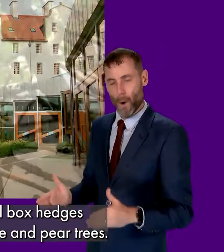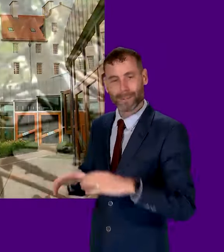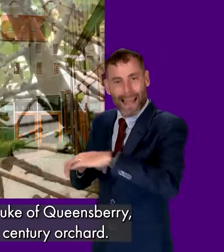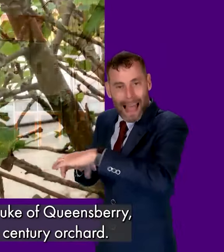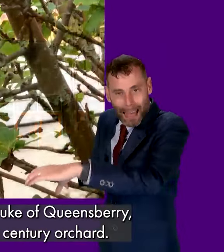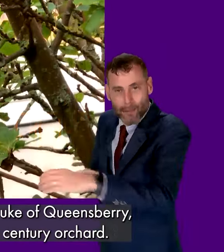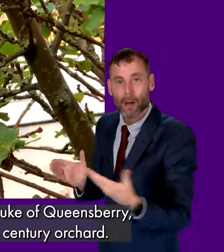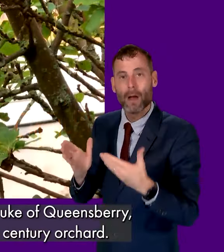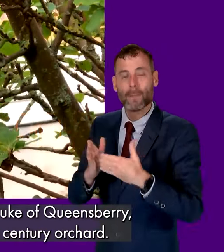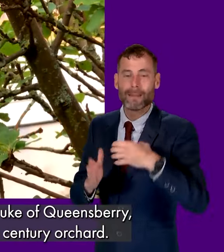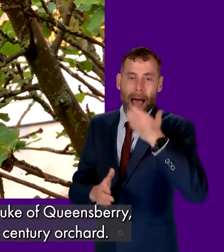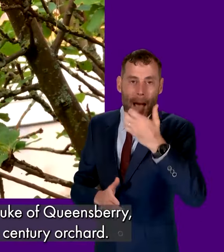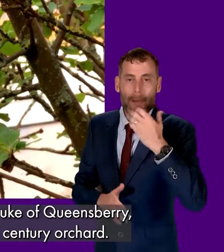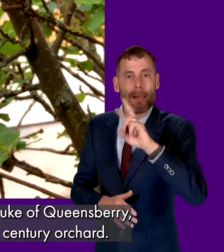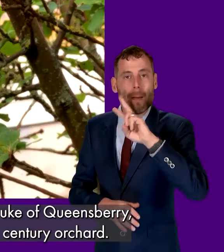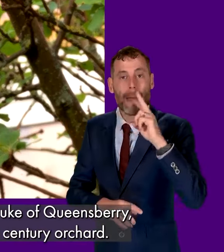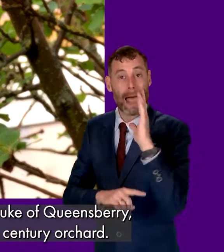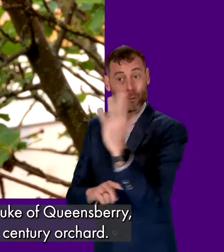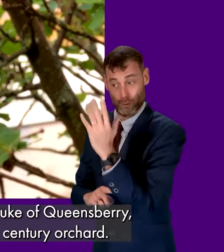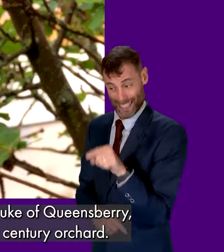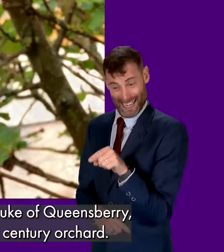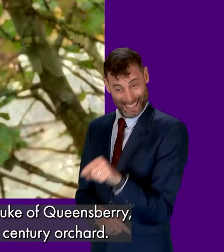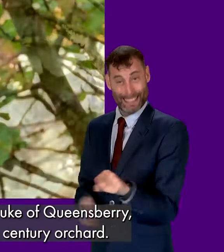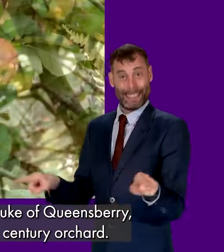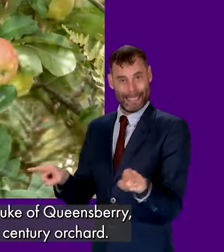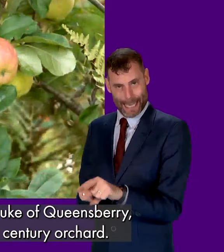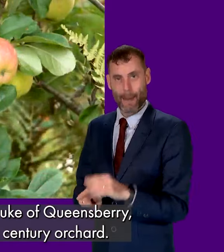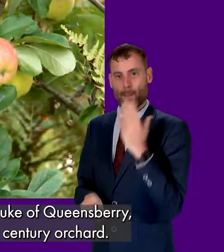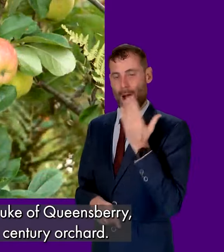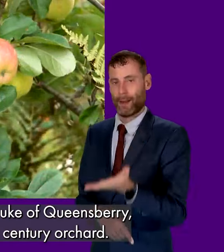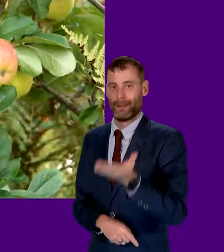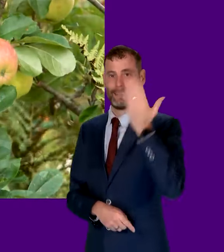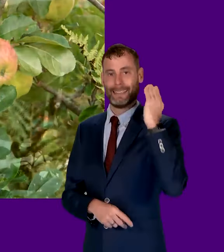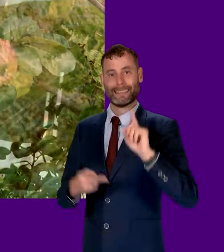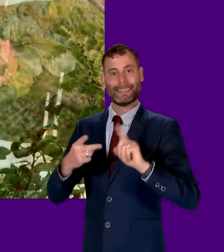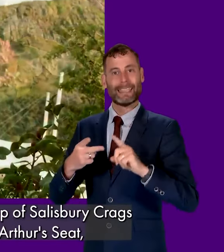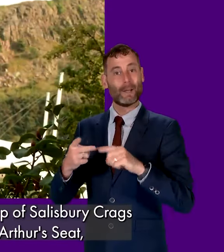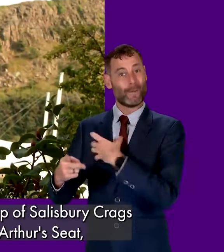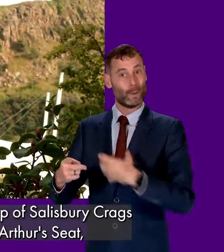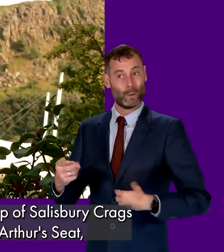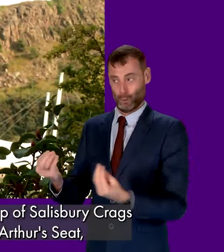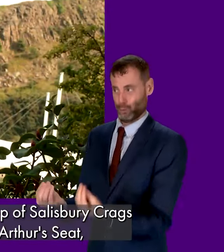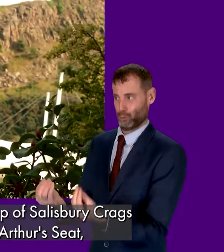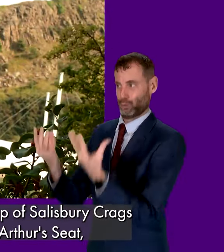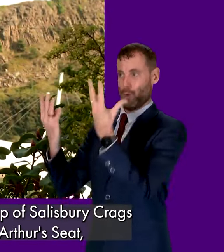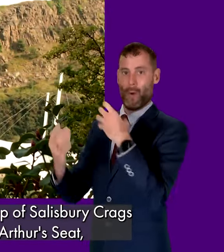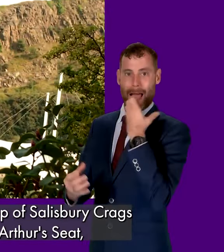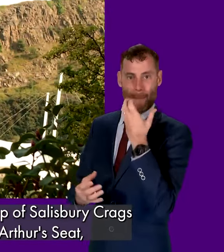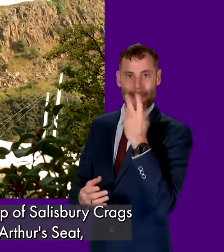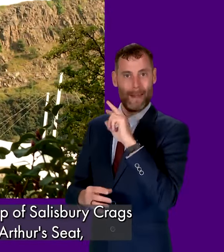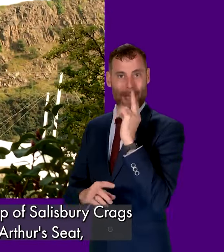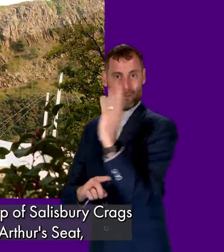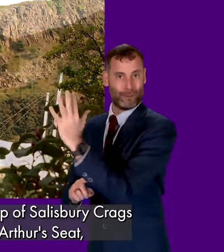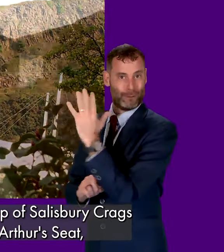trees, located exactly where the Duke of Queensbury would have had his 17th century orchard. With a spectacular backdrop of